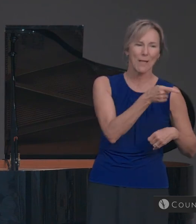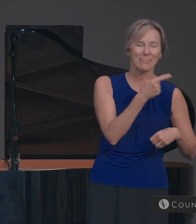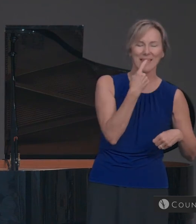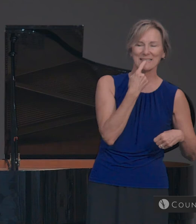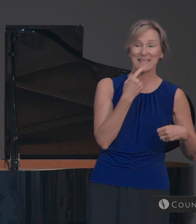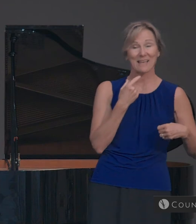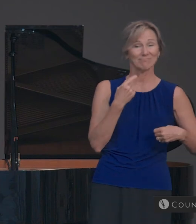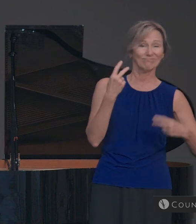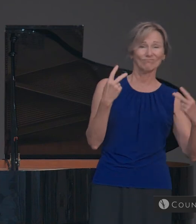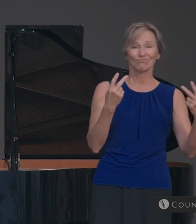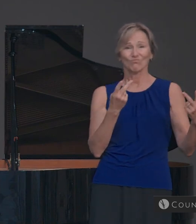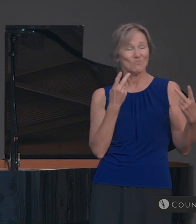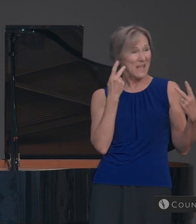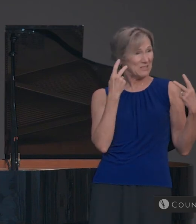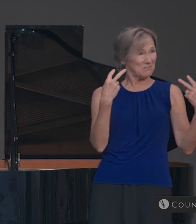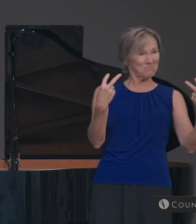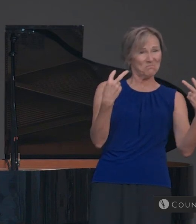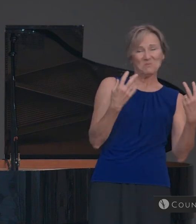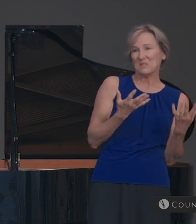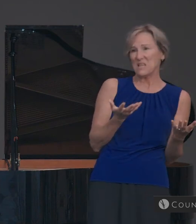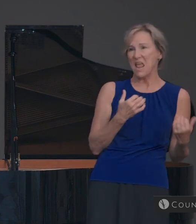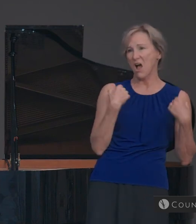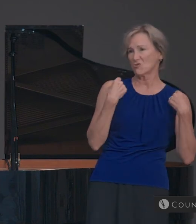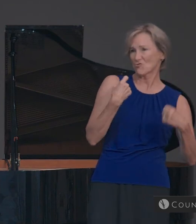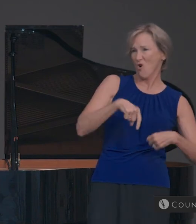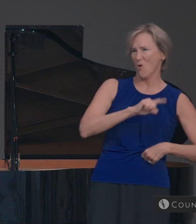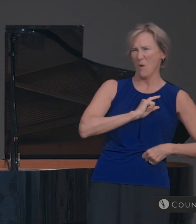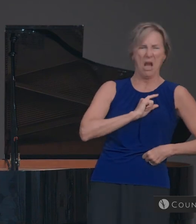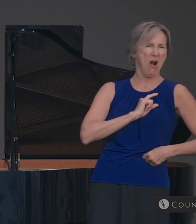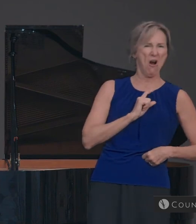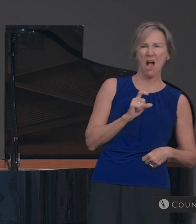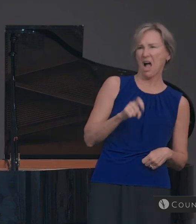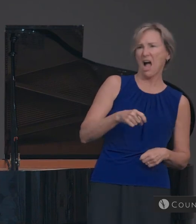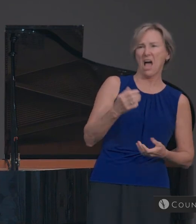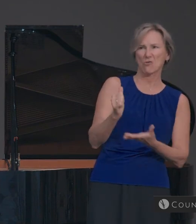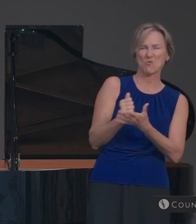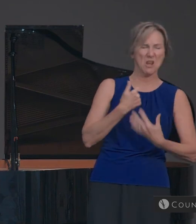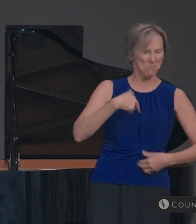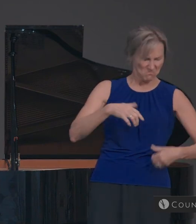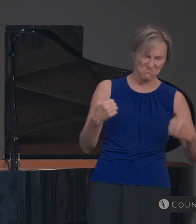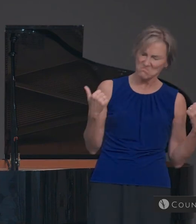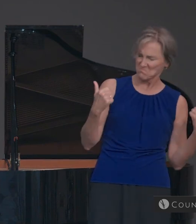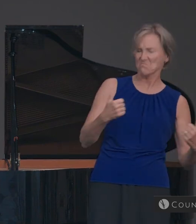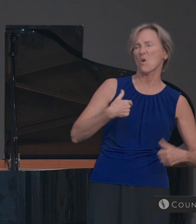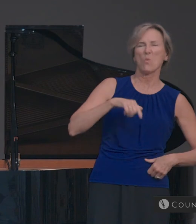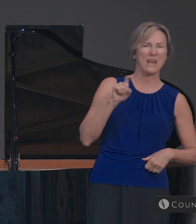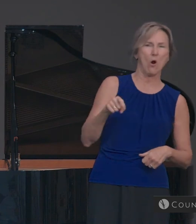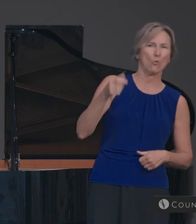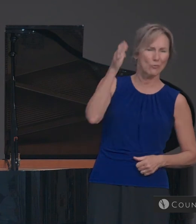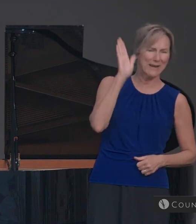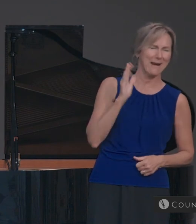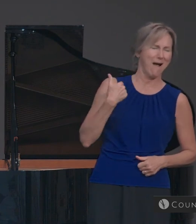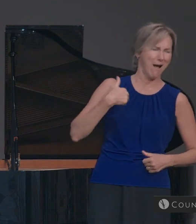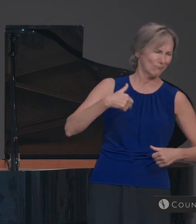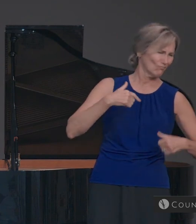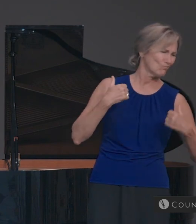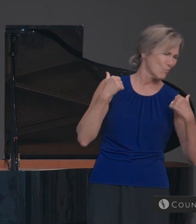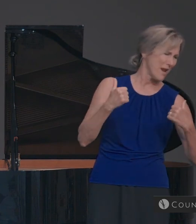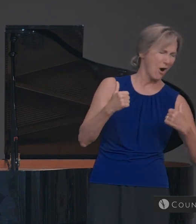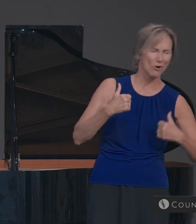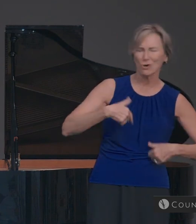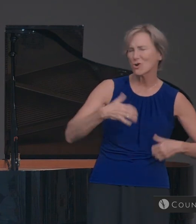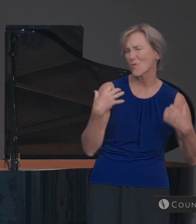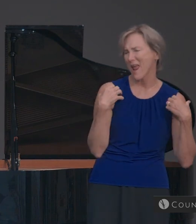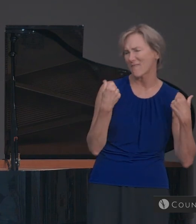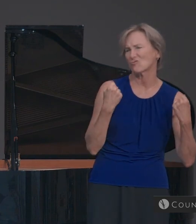for ourselves. Look how powerful we are. Look how strong we are. We don't need help. We got this. We don't need God. We got this. We're good. We